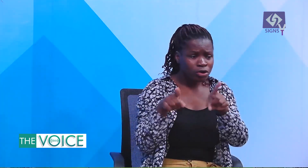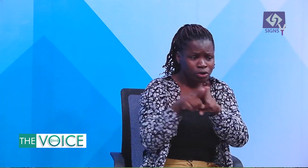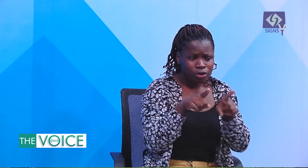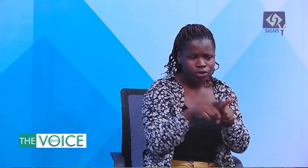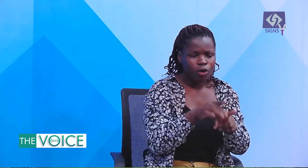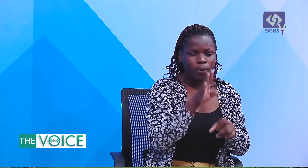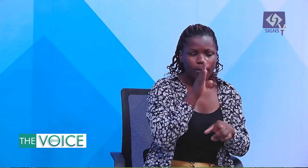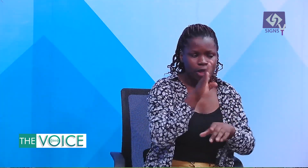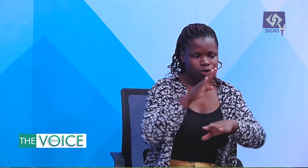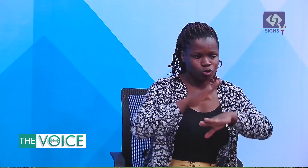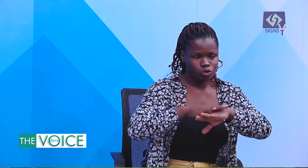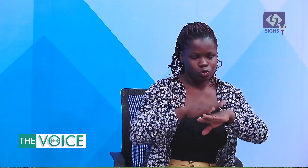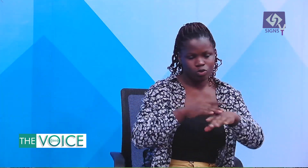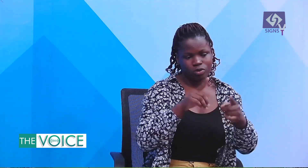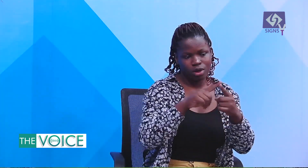behind you to want to emulate you. So I'll